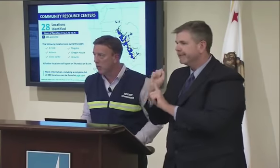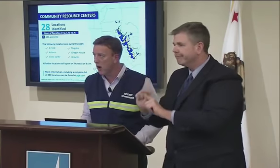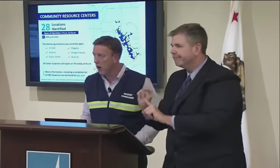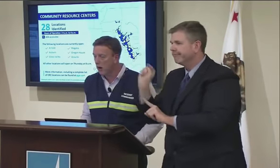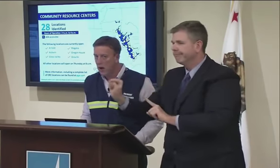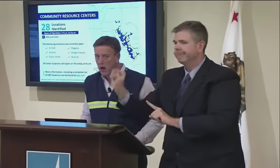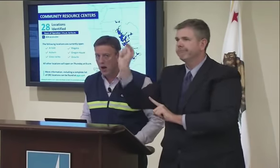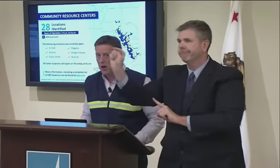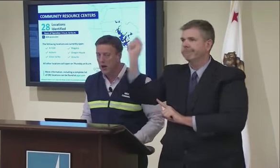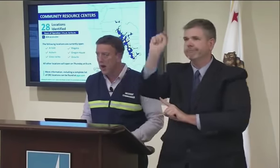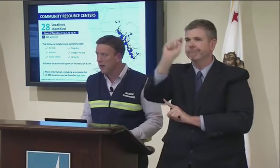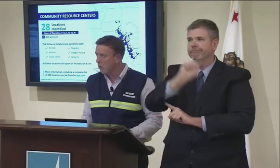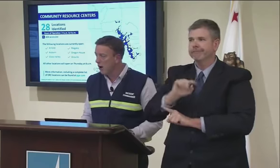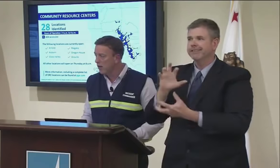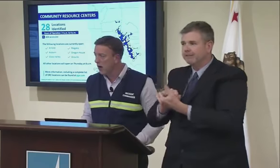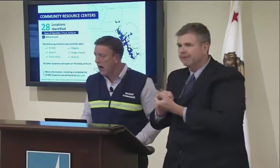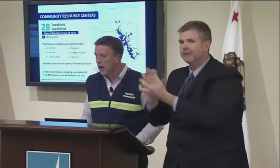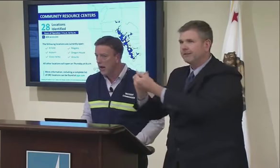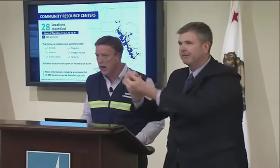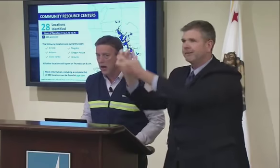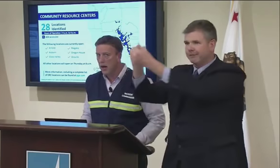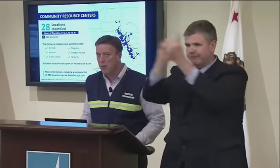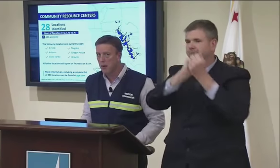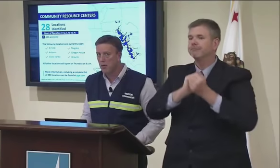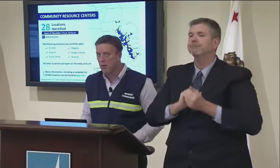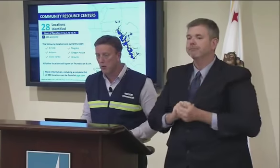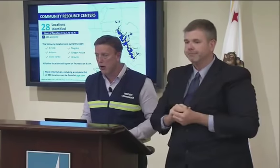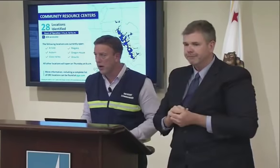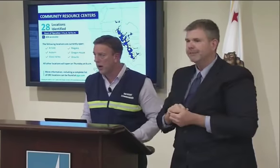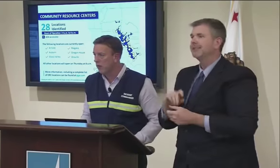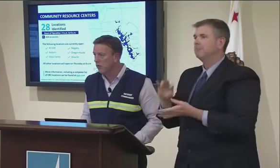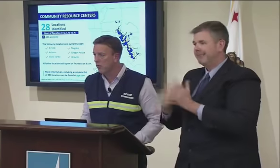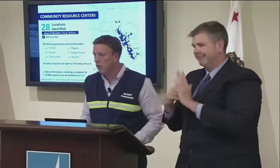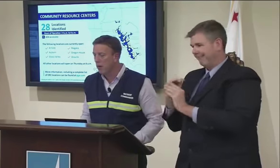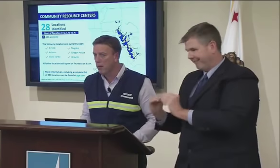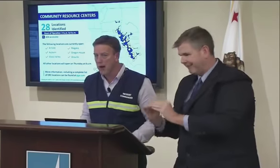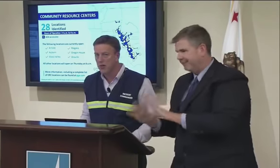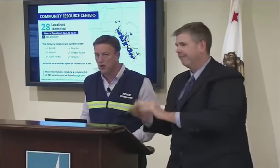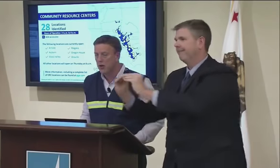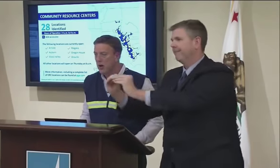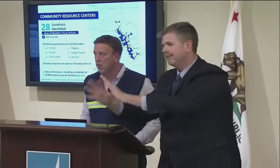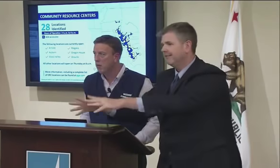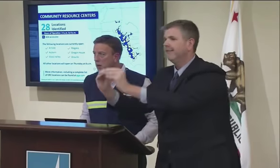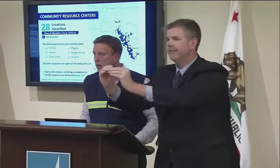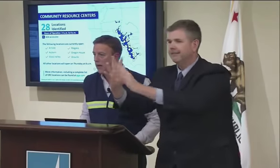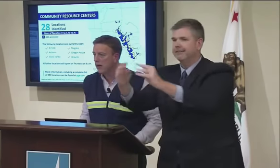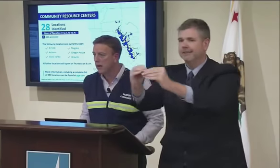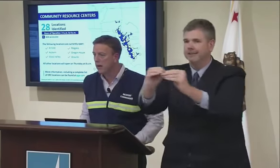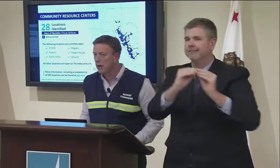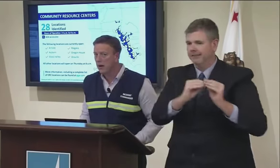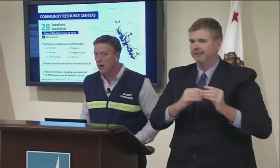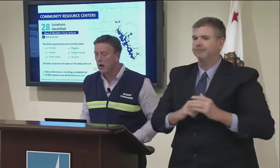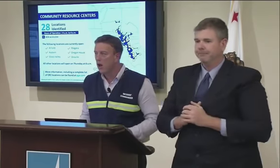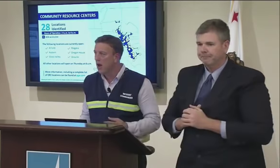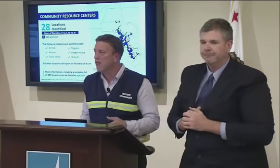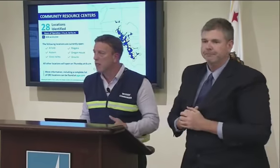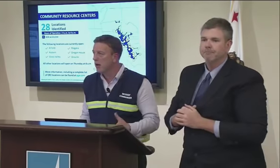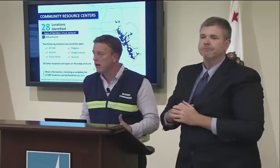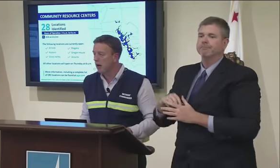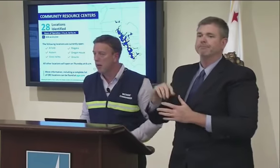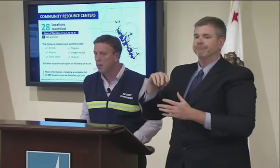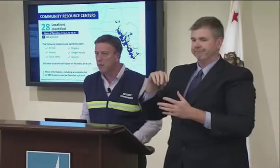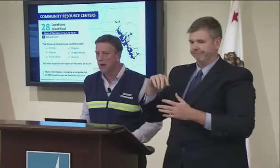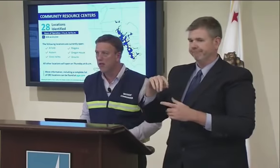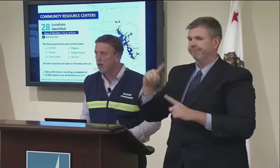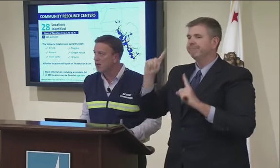event as well, not quite as high, but we just want to message to everybody that our